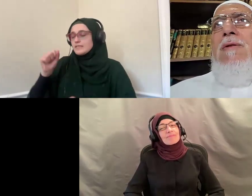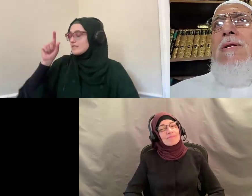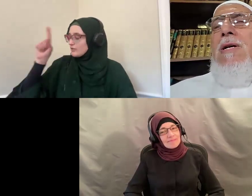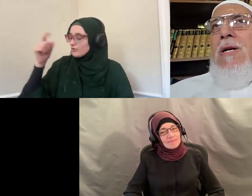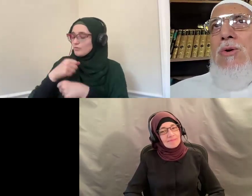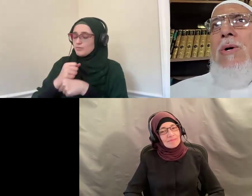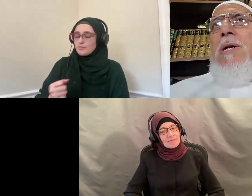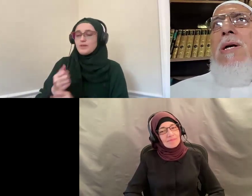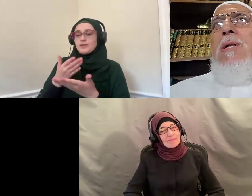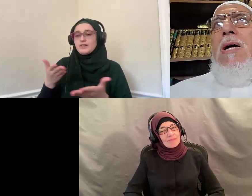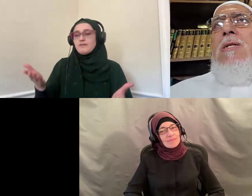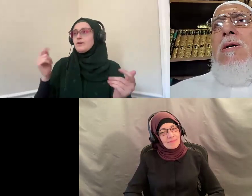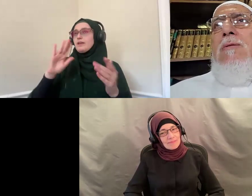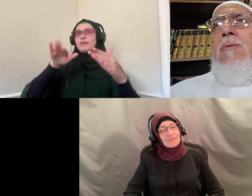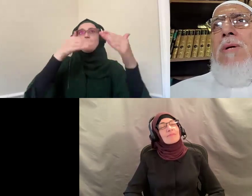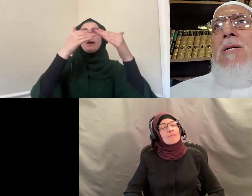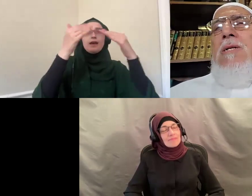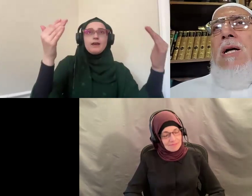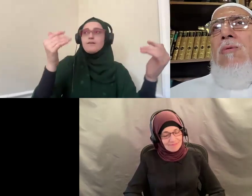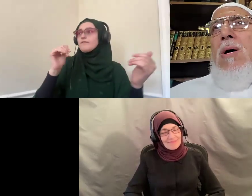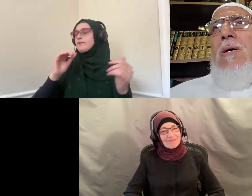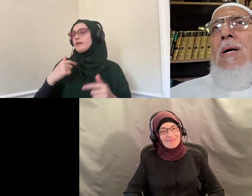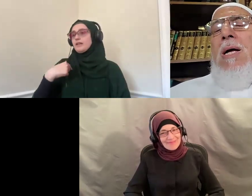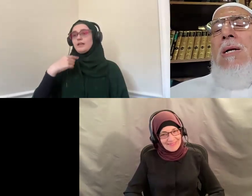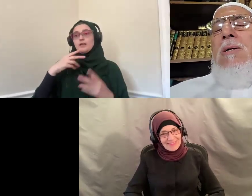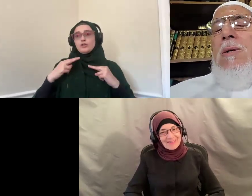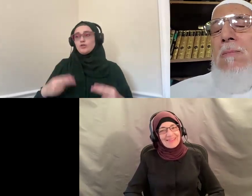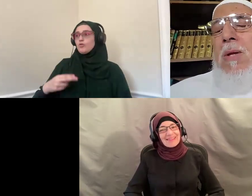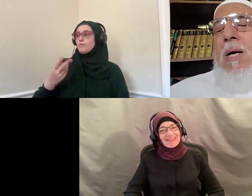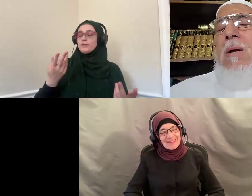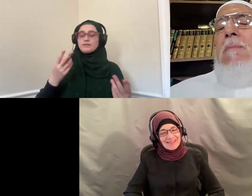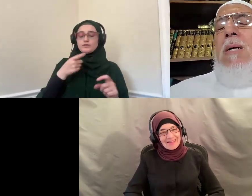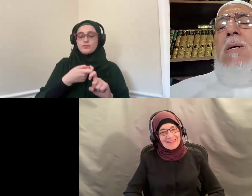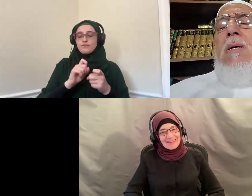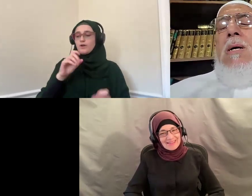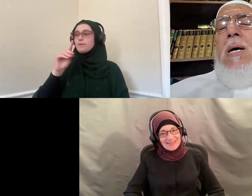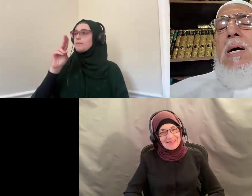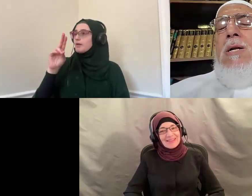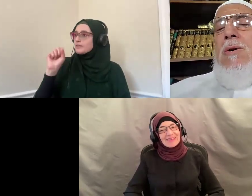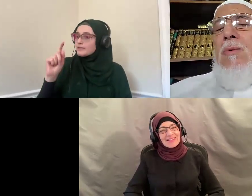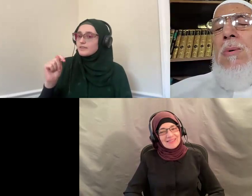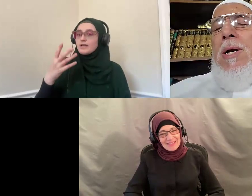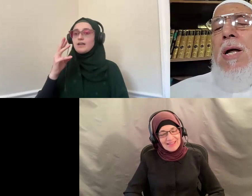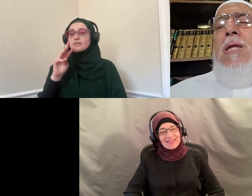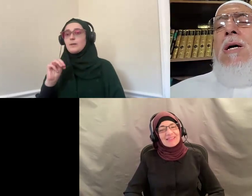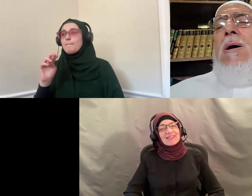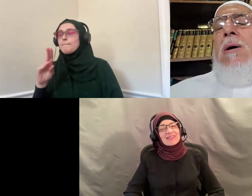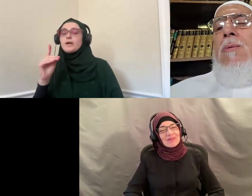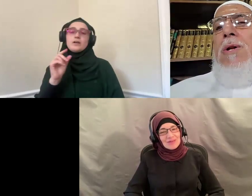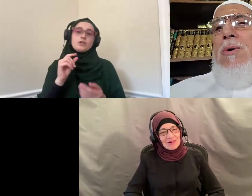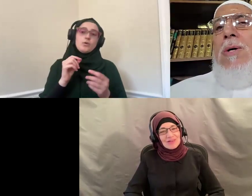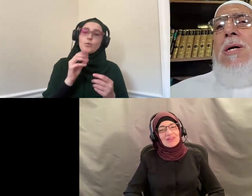created the heavens. You created us from dust and water and mud. And we were